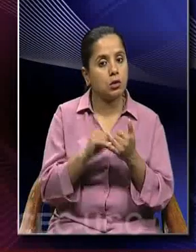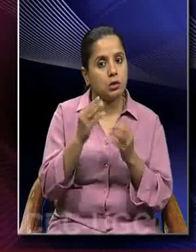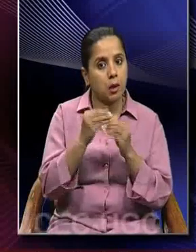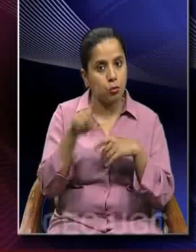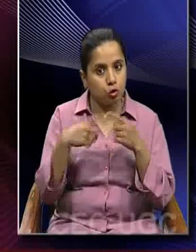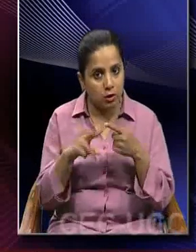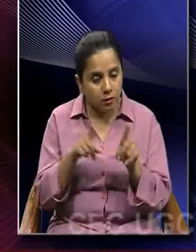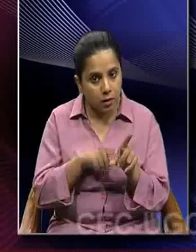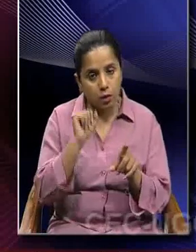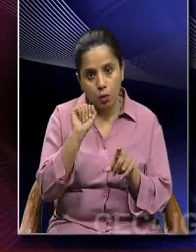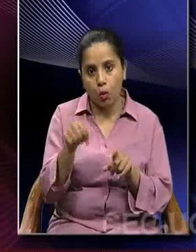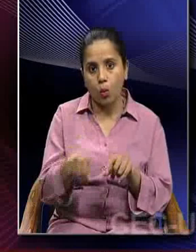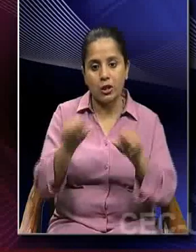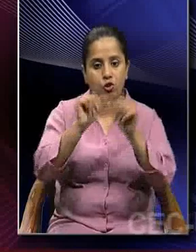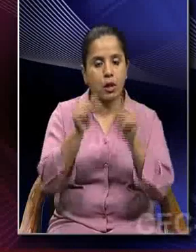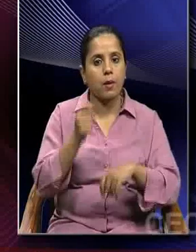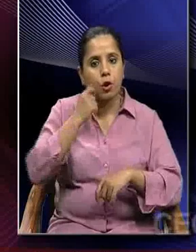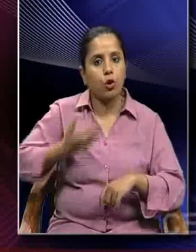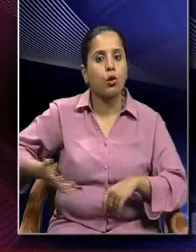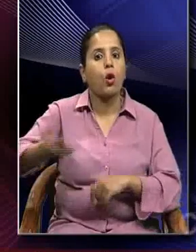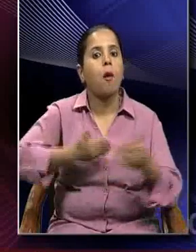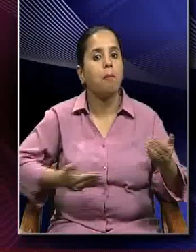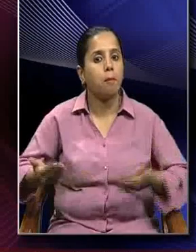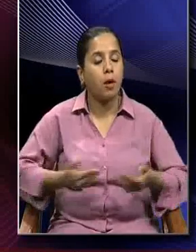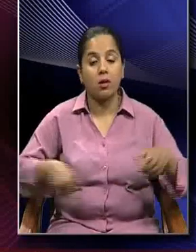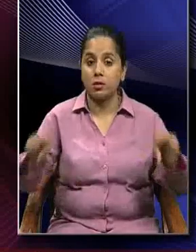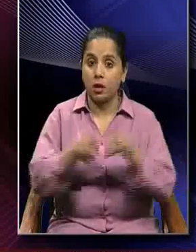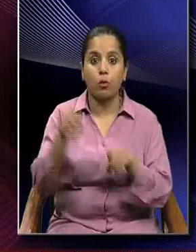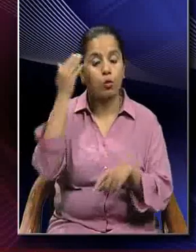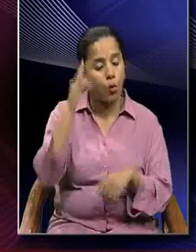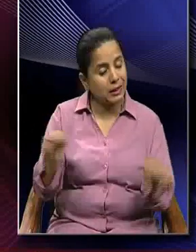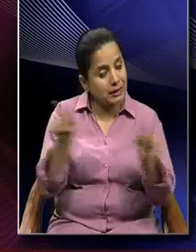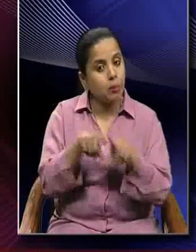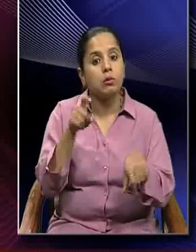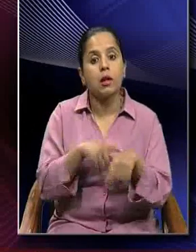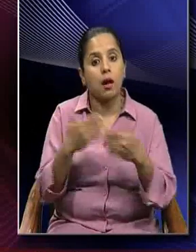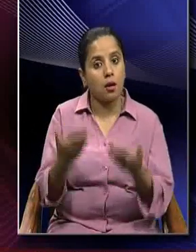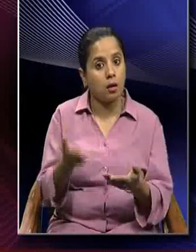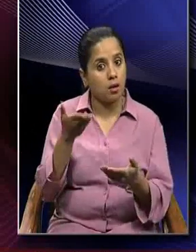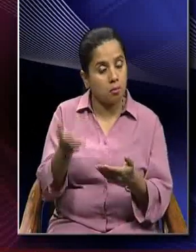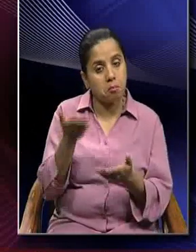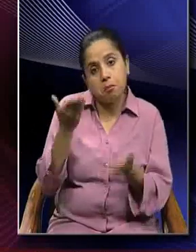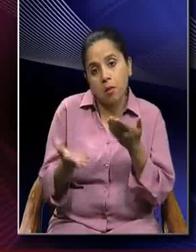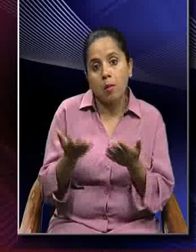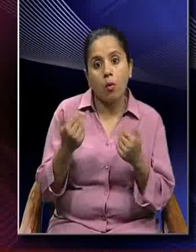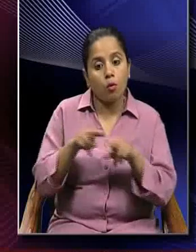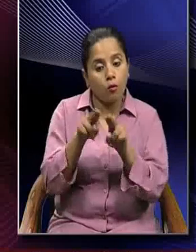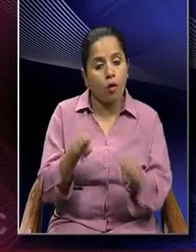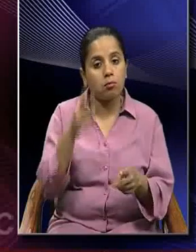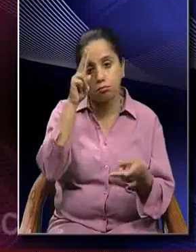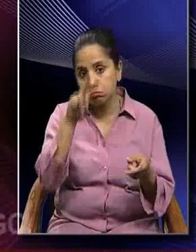sense as these shape human behavior, but also know at the same time that these may be filled with